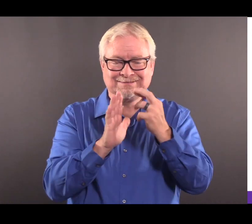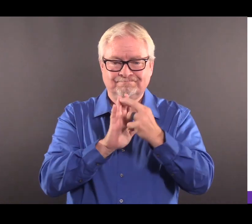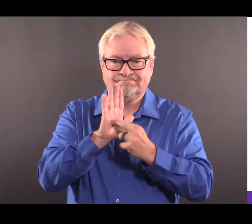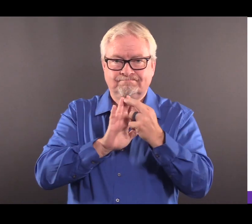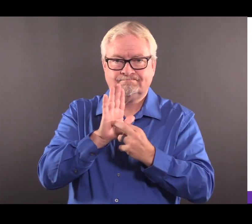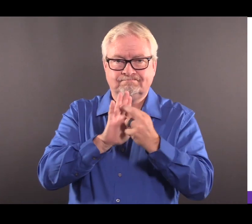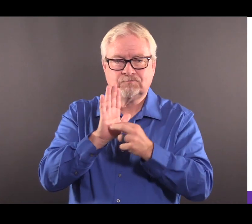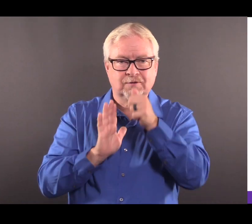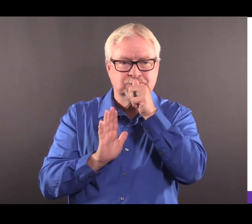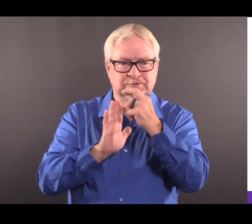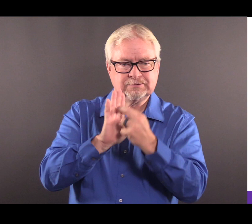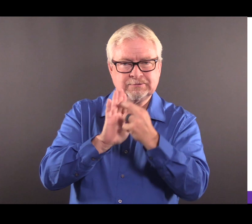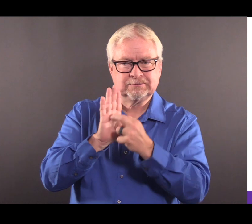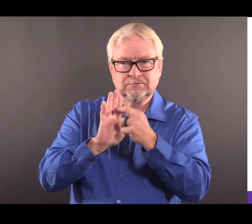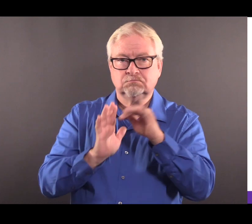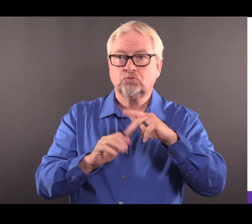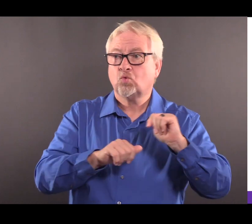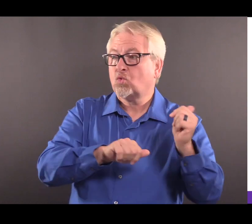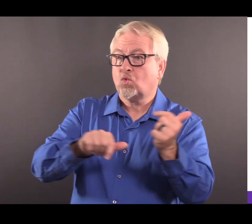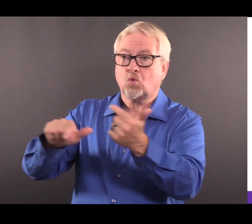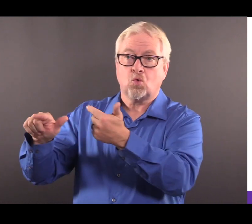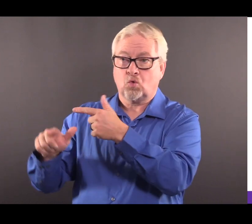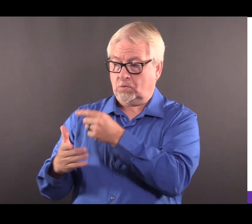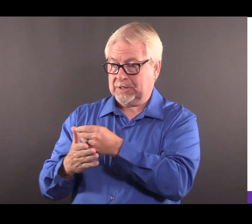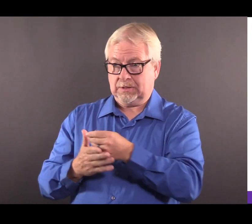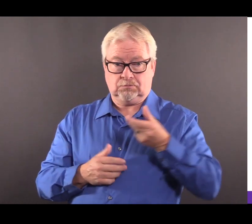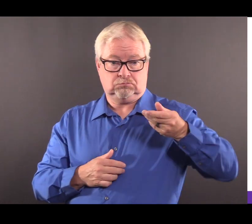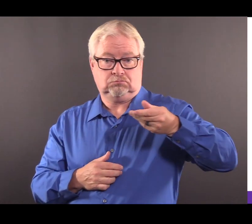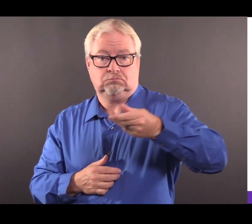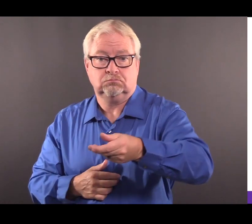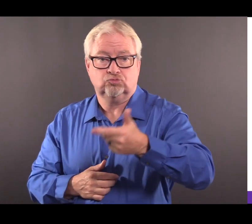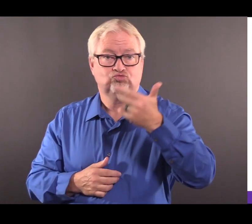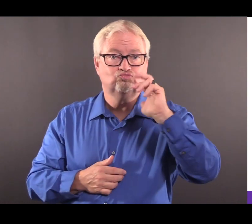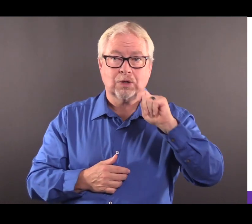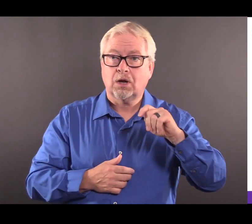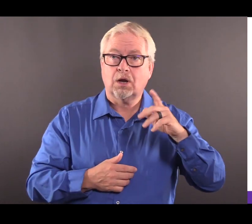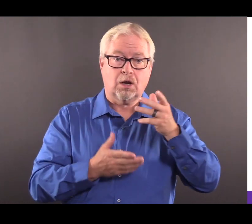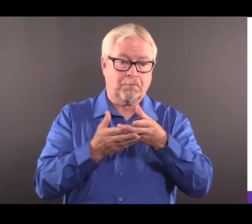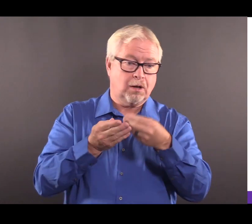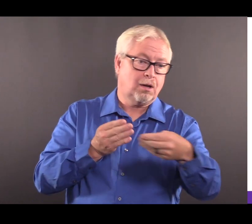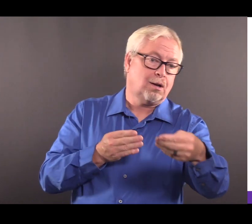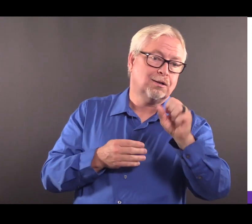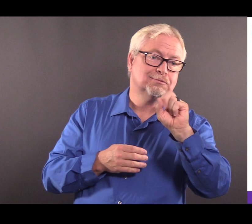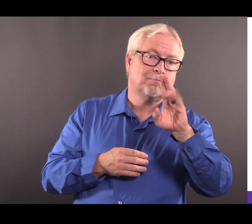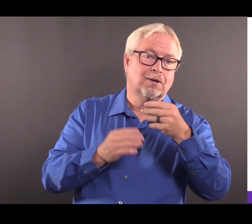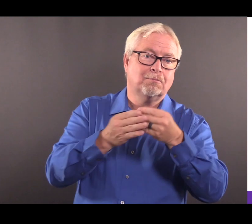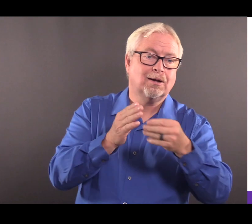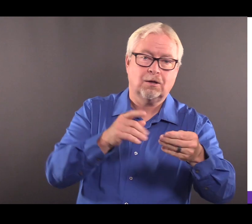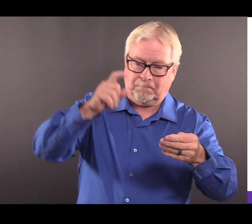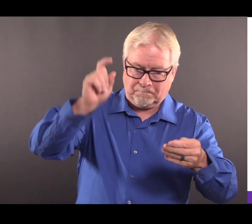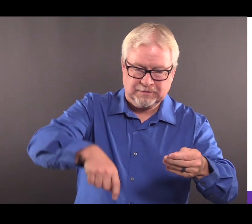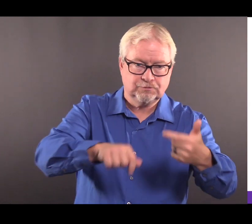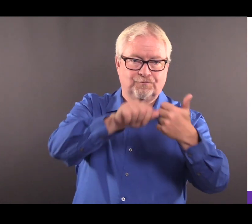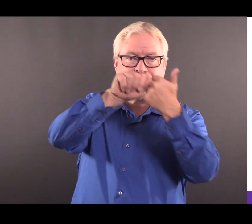strict confidentiality requirements that all grantees and subgrantees must